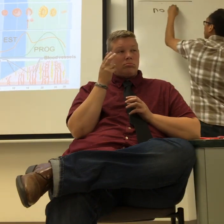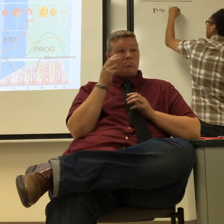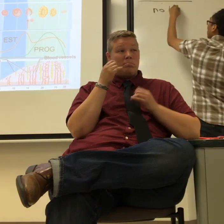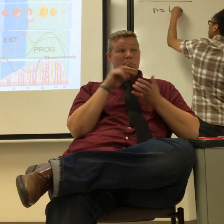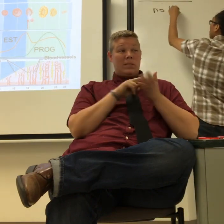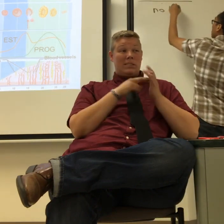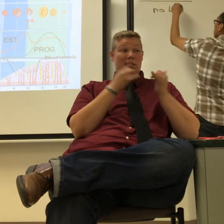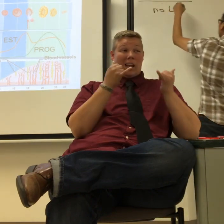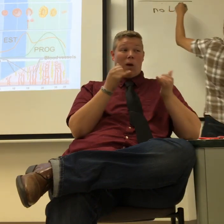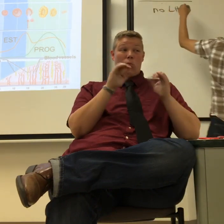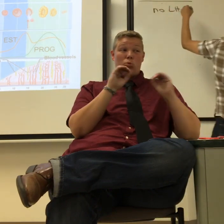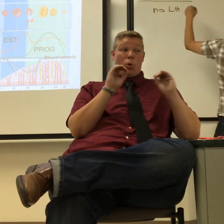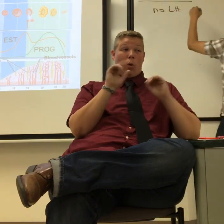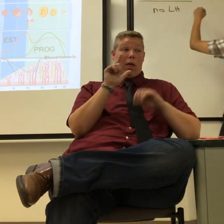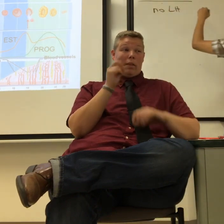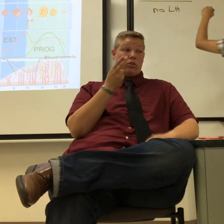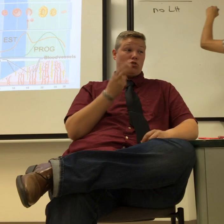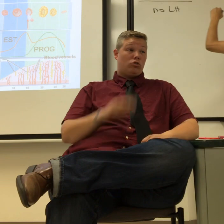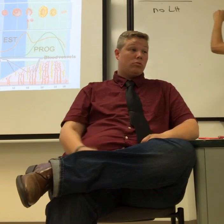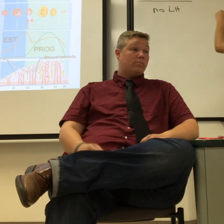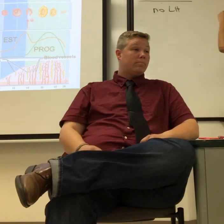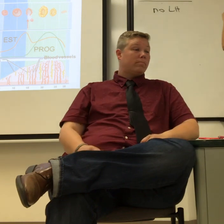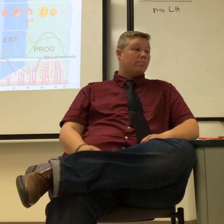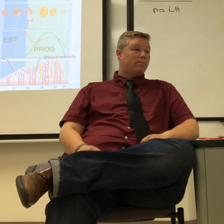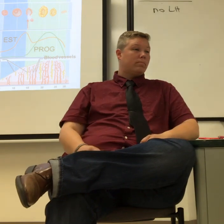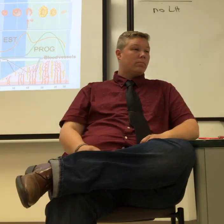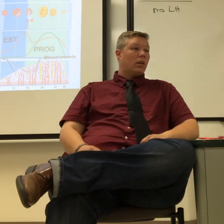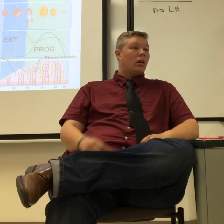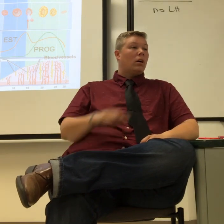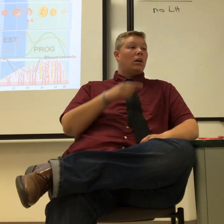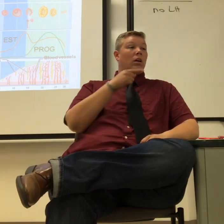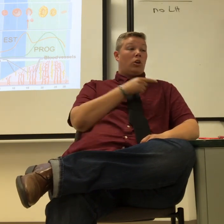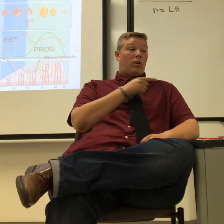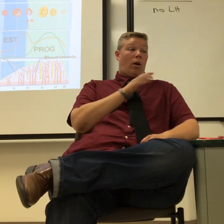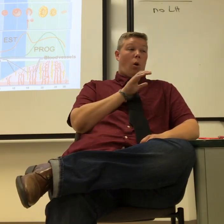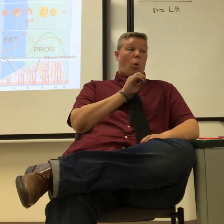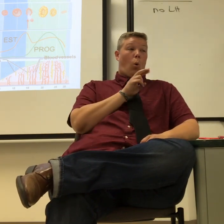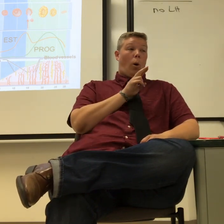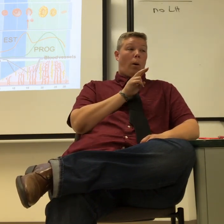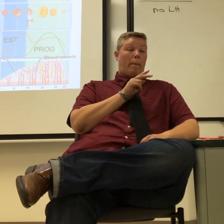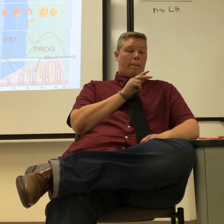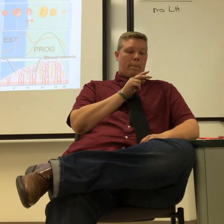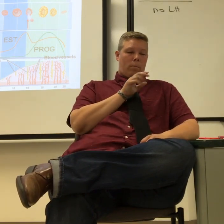LH. Okay. Here we had a corpus luteum.